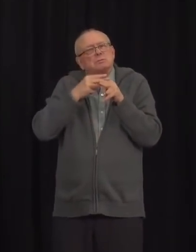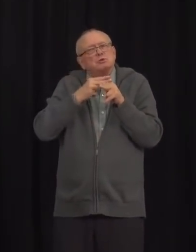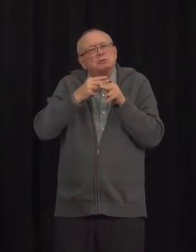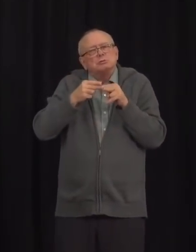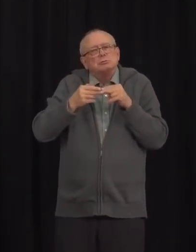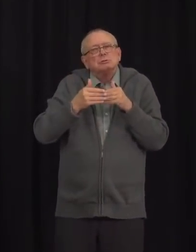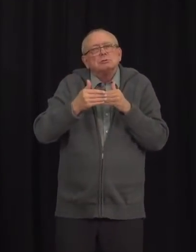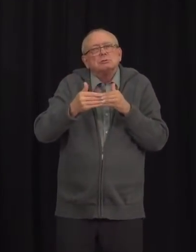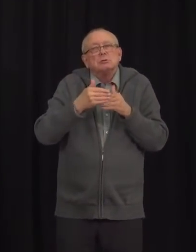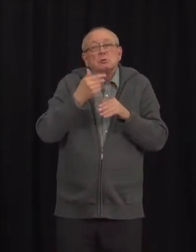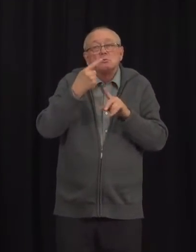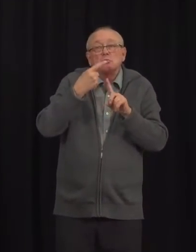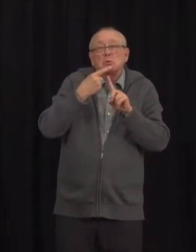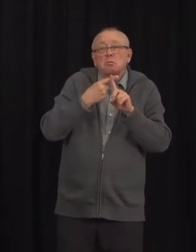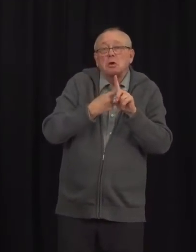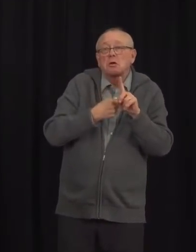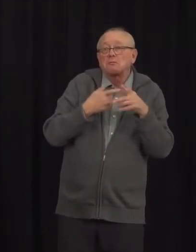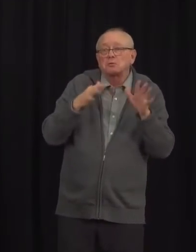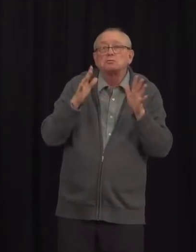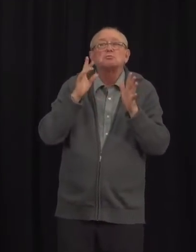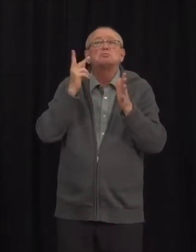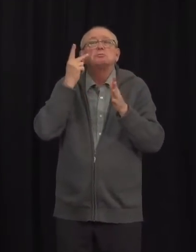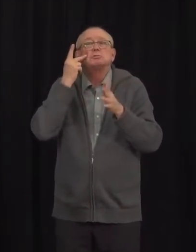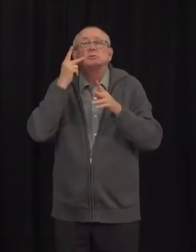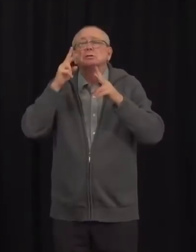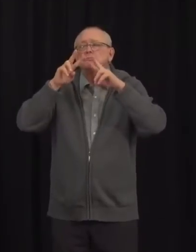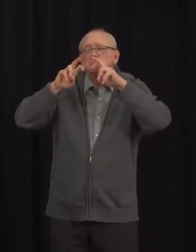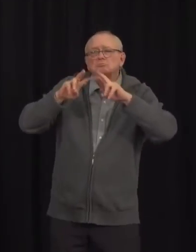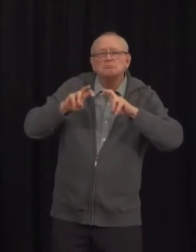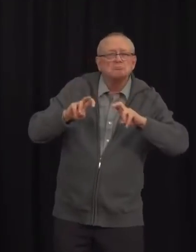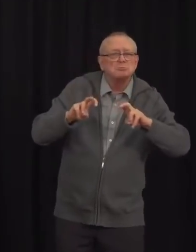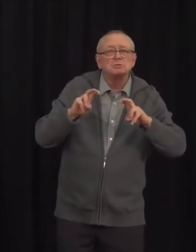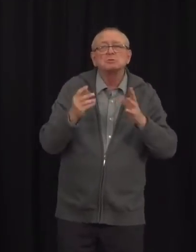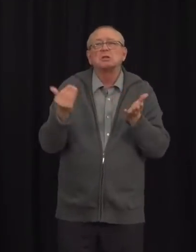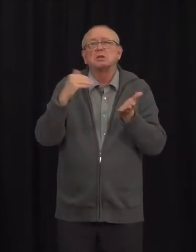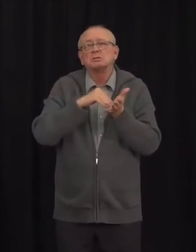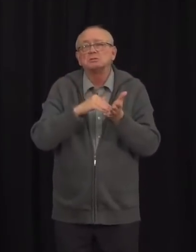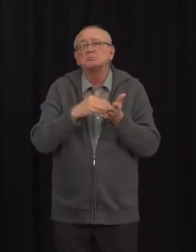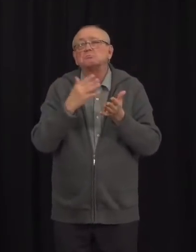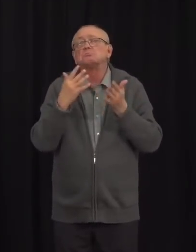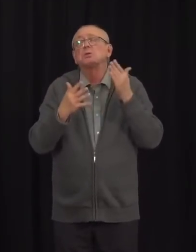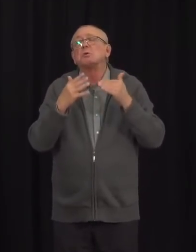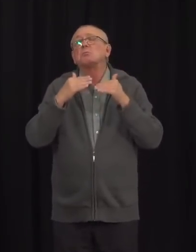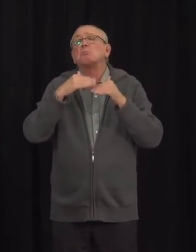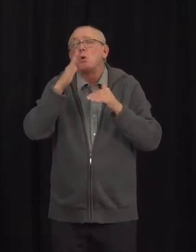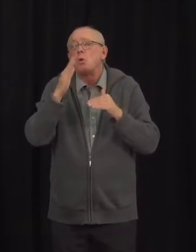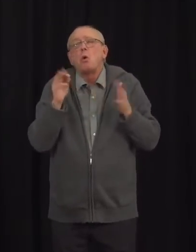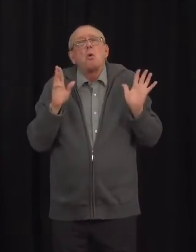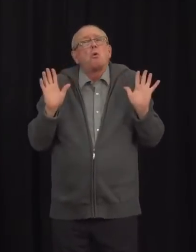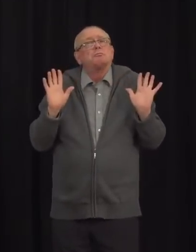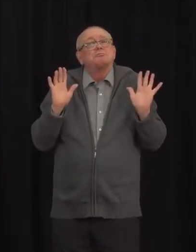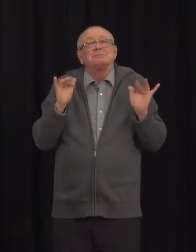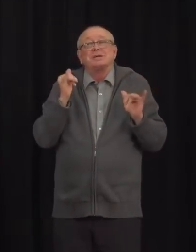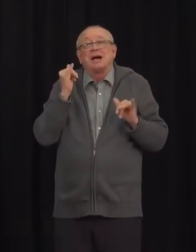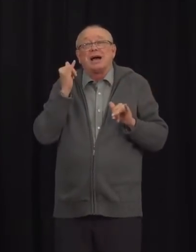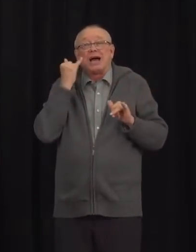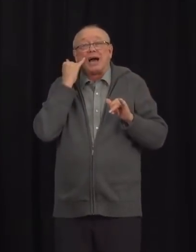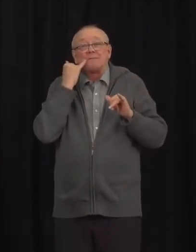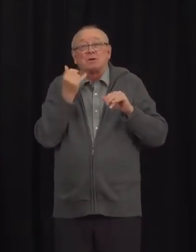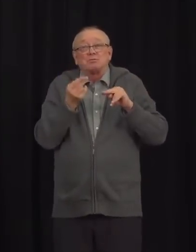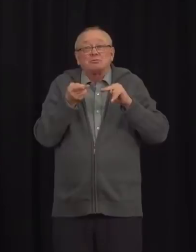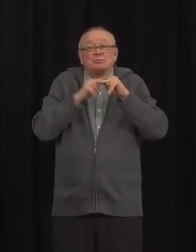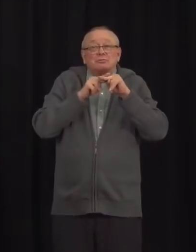after 1 month and can be lifted if we see our growth rate, or R value, decline below 1 and new case